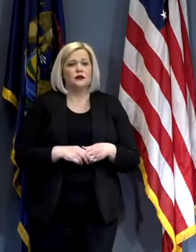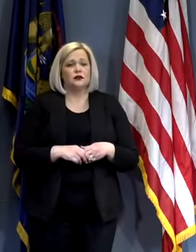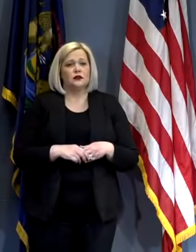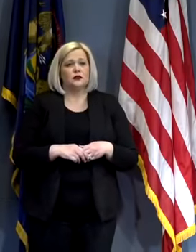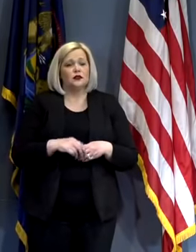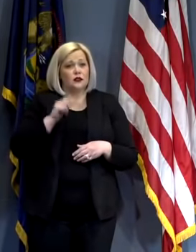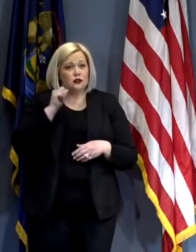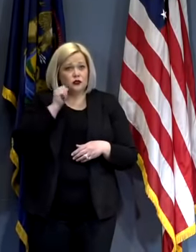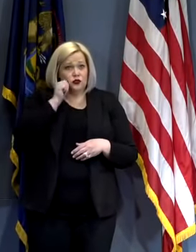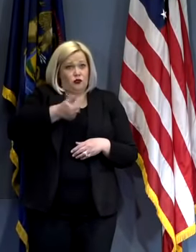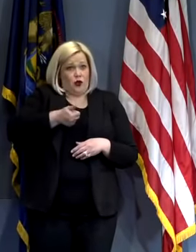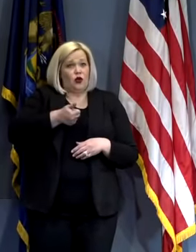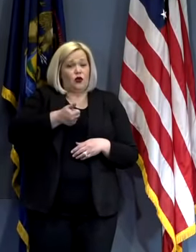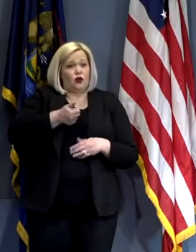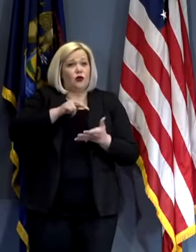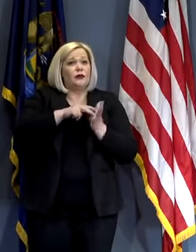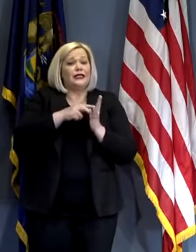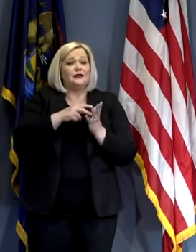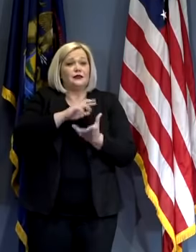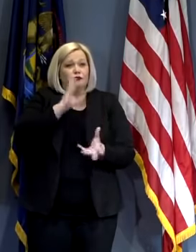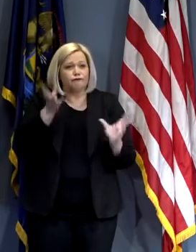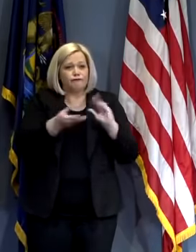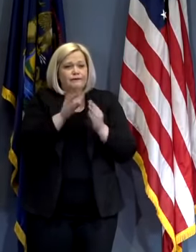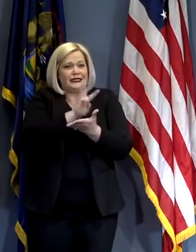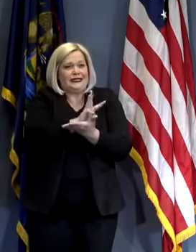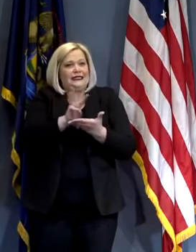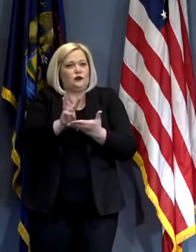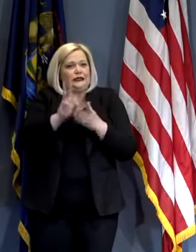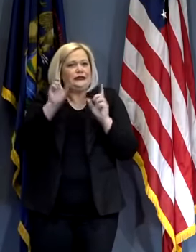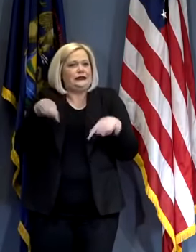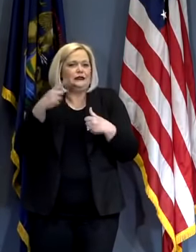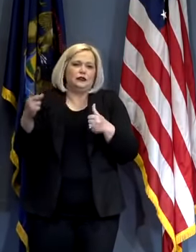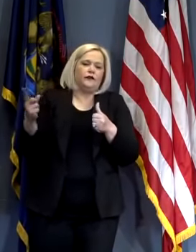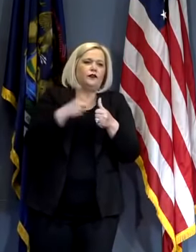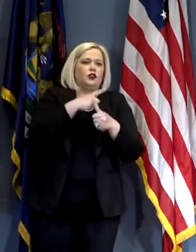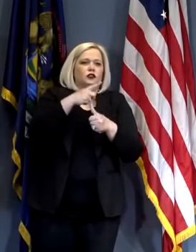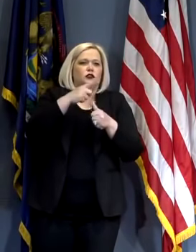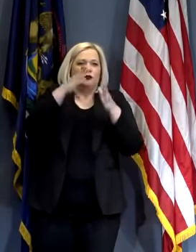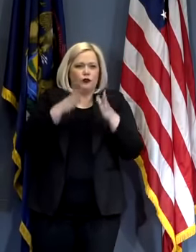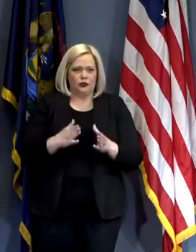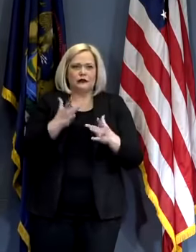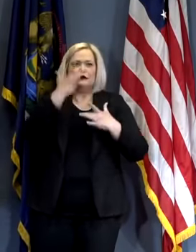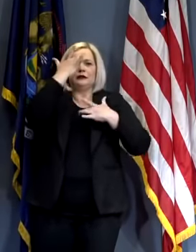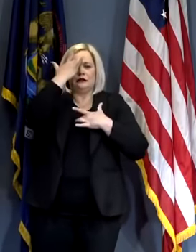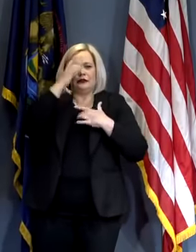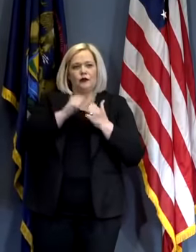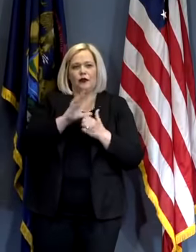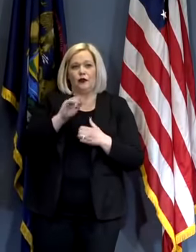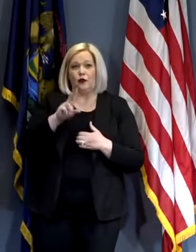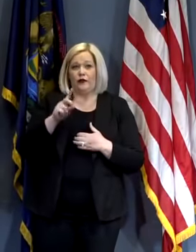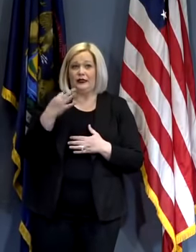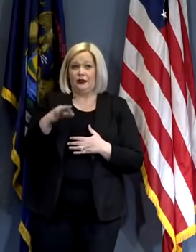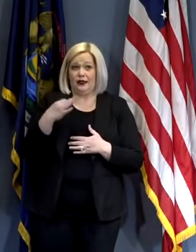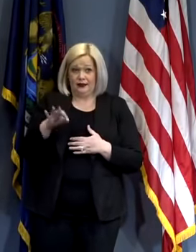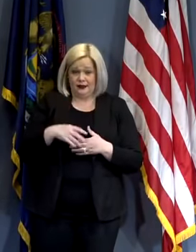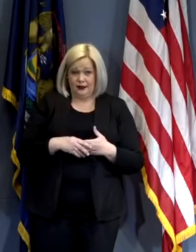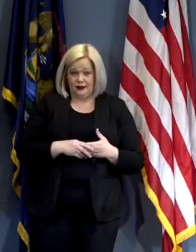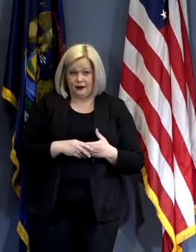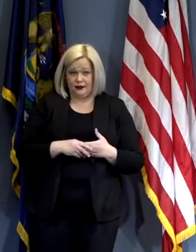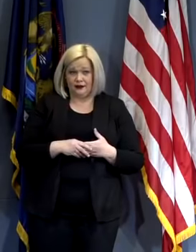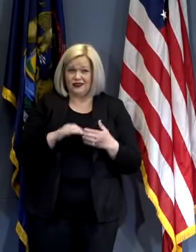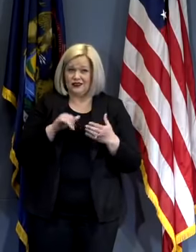mark the 6 weeks since we announced the first cases of COVID-19 here in Michigan. In that time,